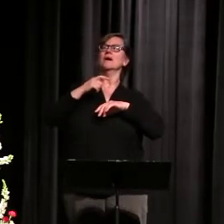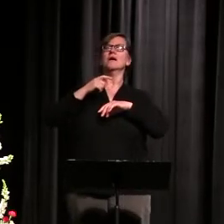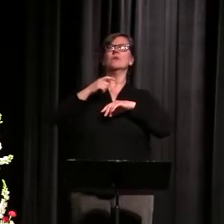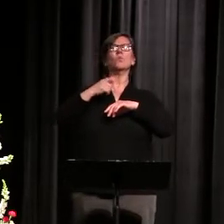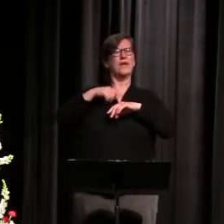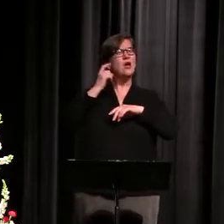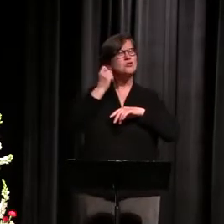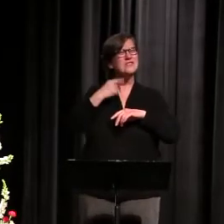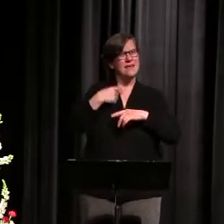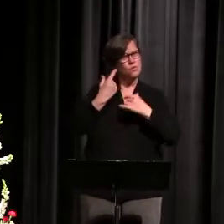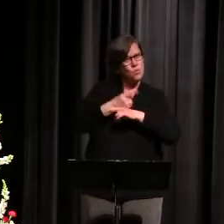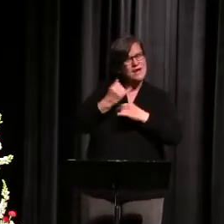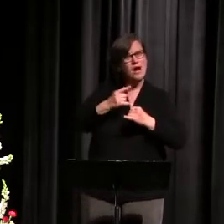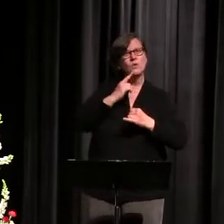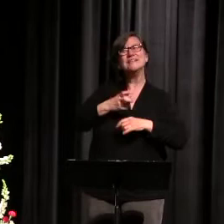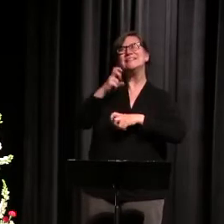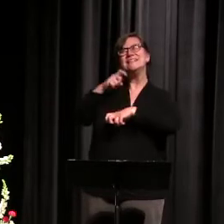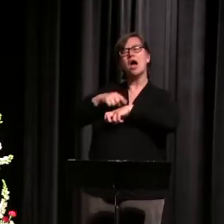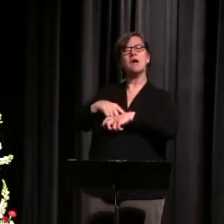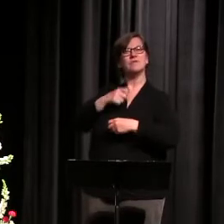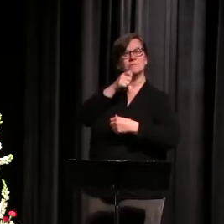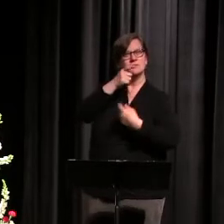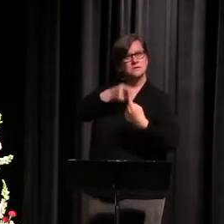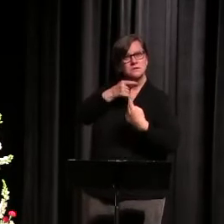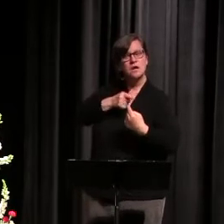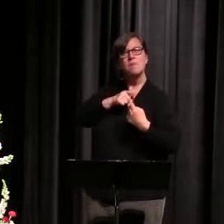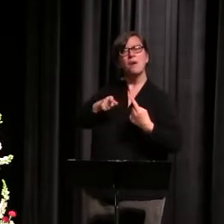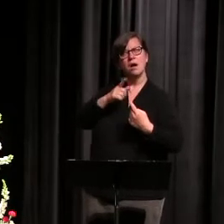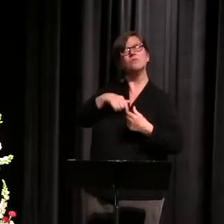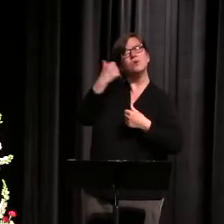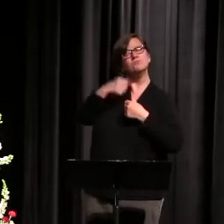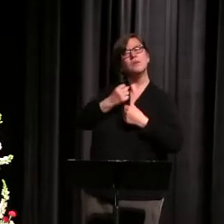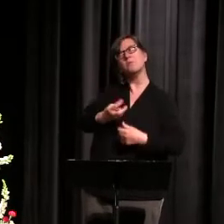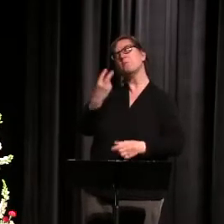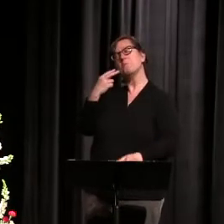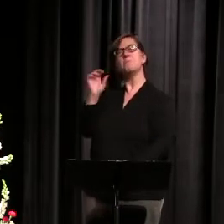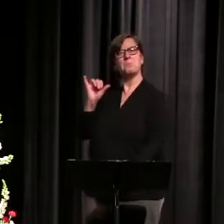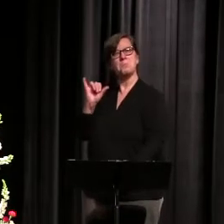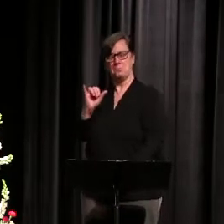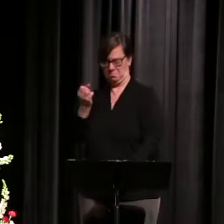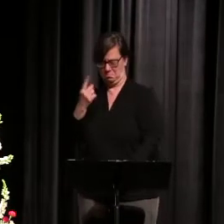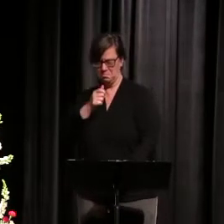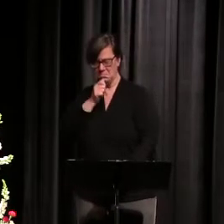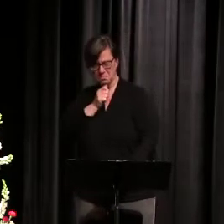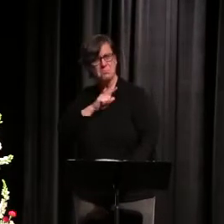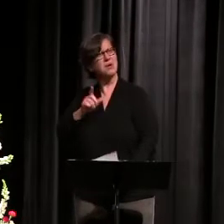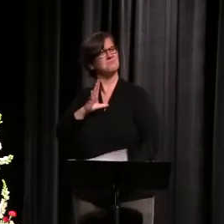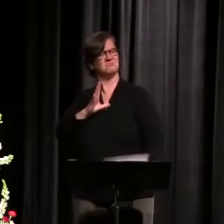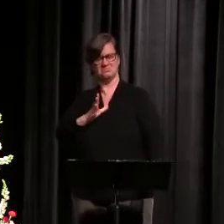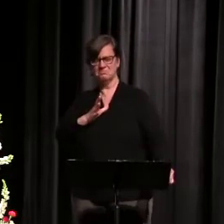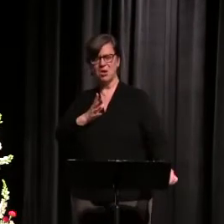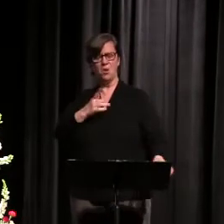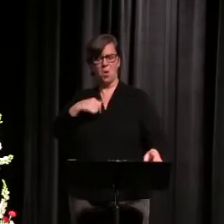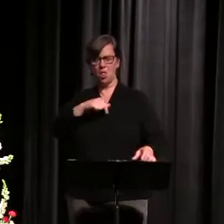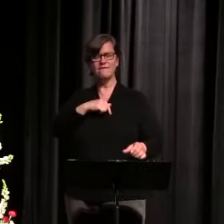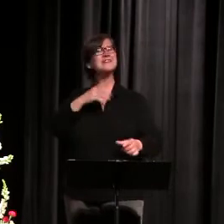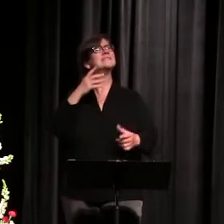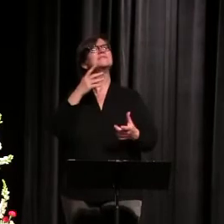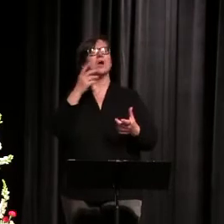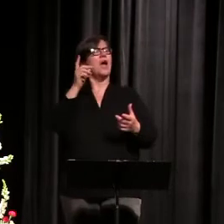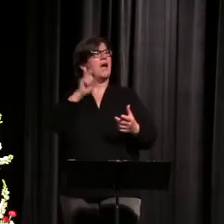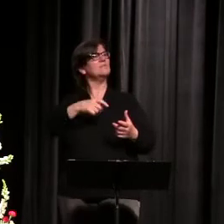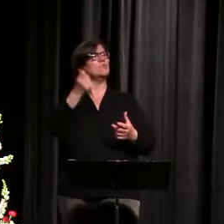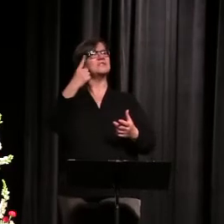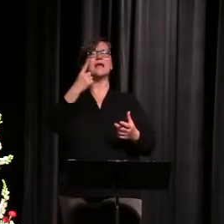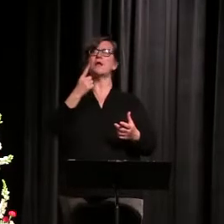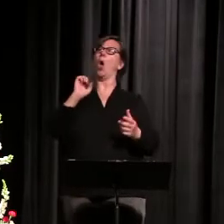did it, and we did it together. Another thing I want to touch on is making an impact. Not all of us are going to cure cancer or be the first